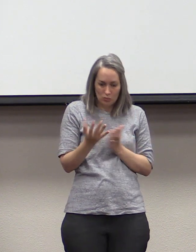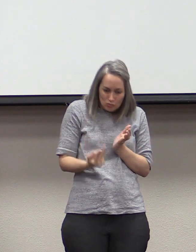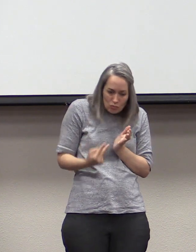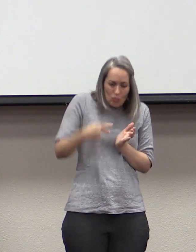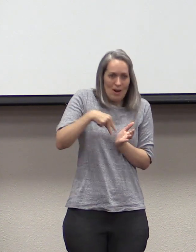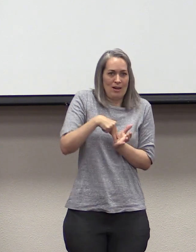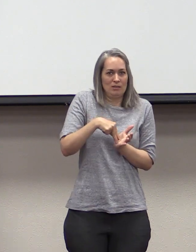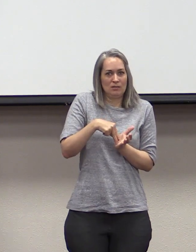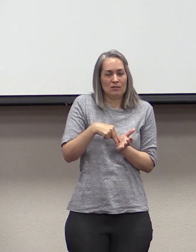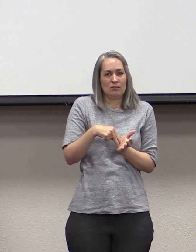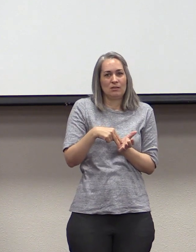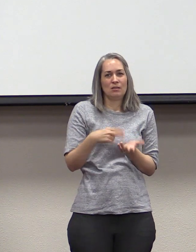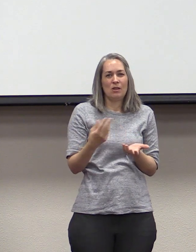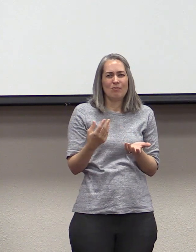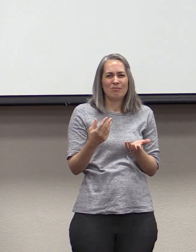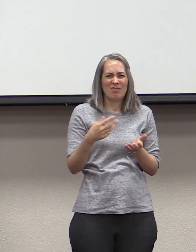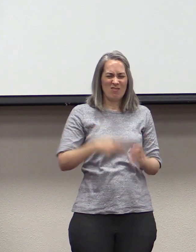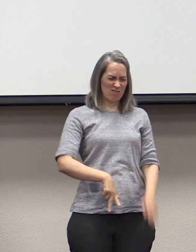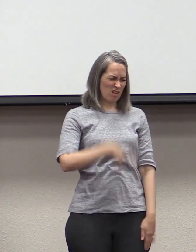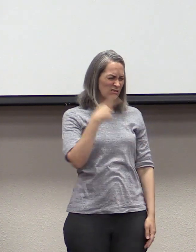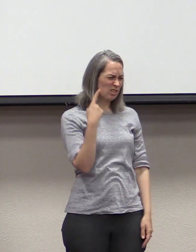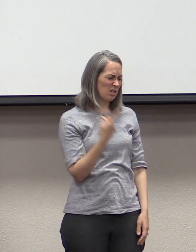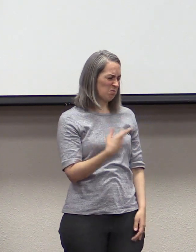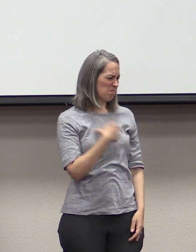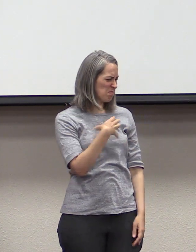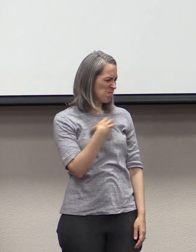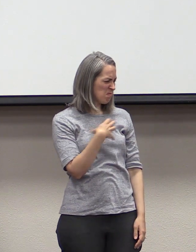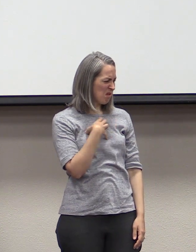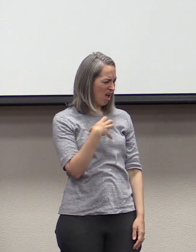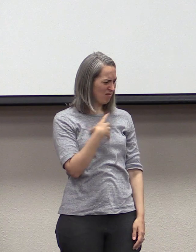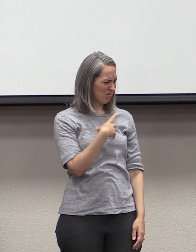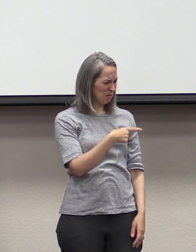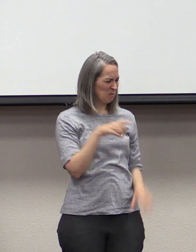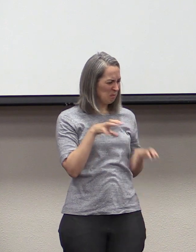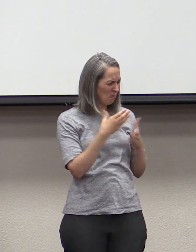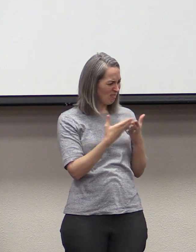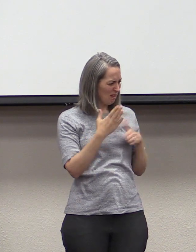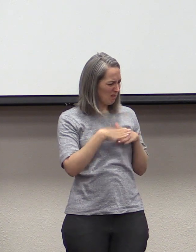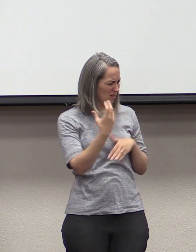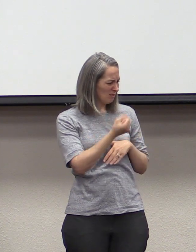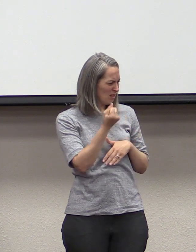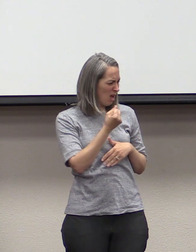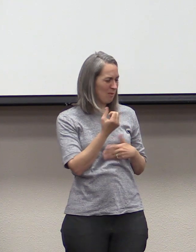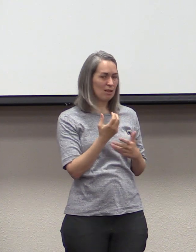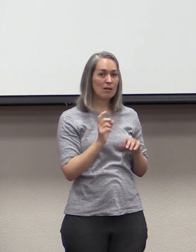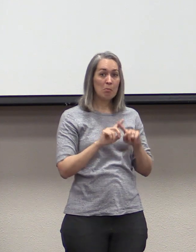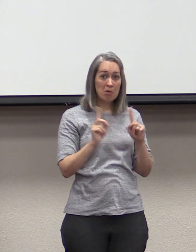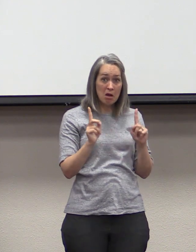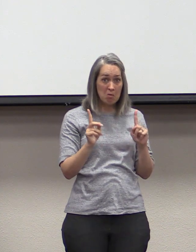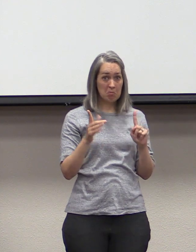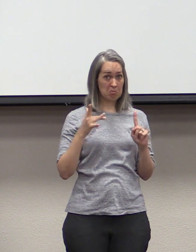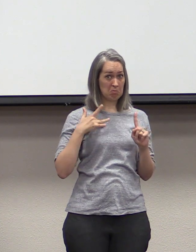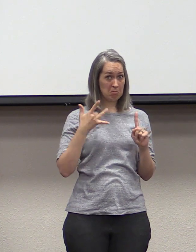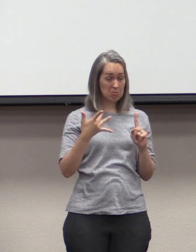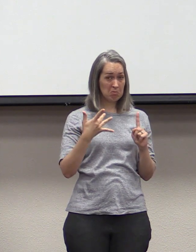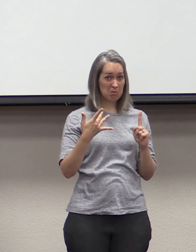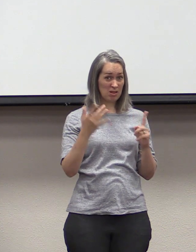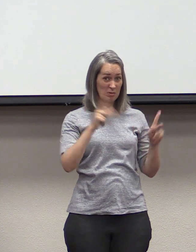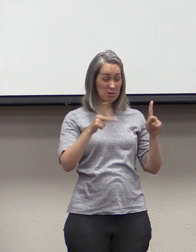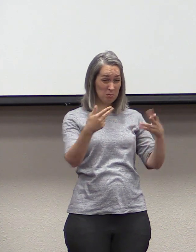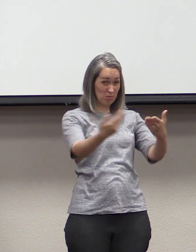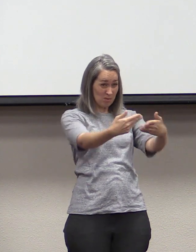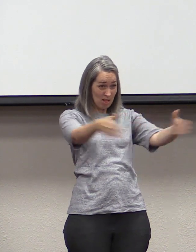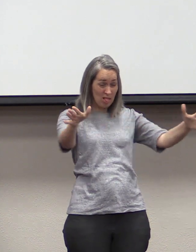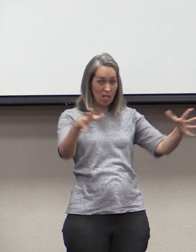and about the way he's doing things. But overall, the people have received all of this. And they've